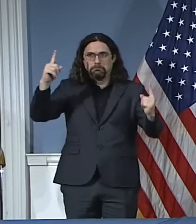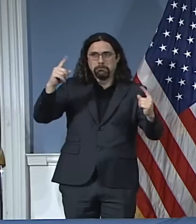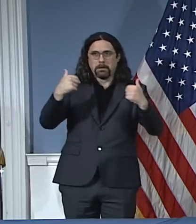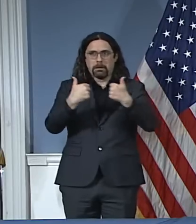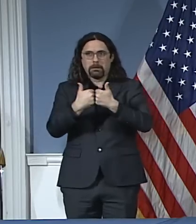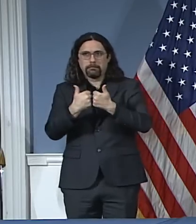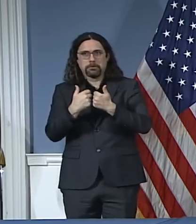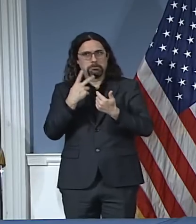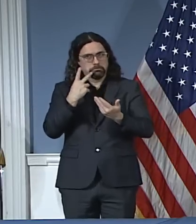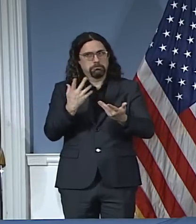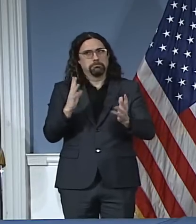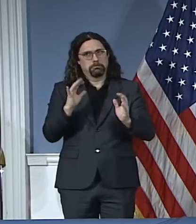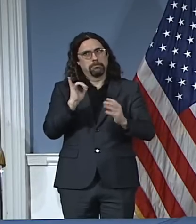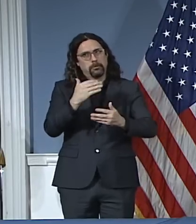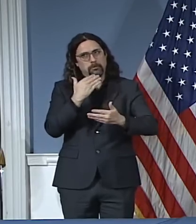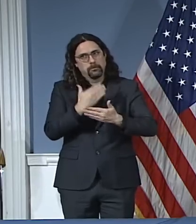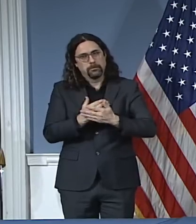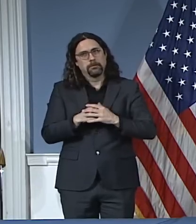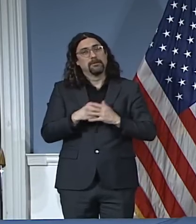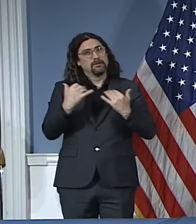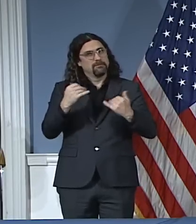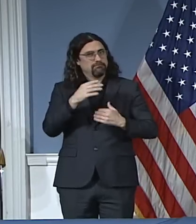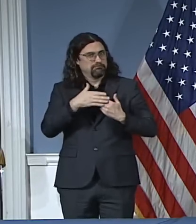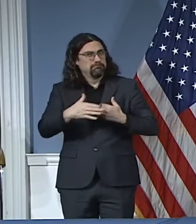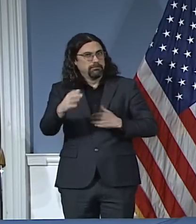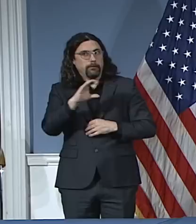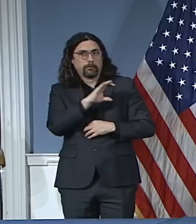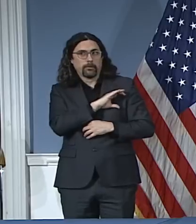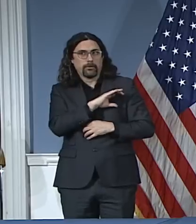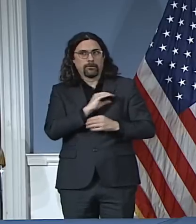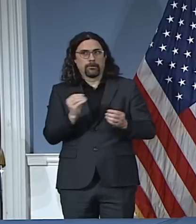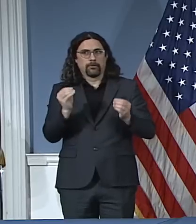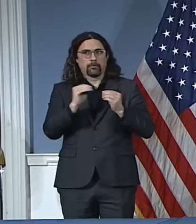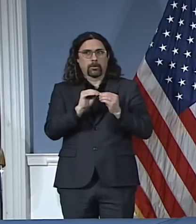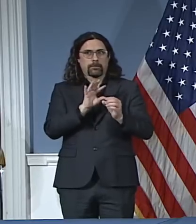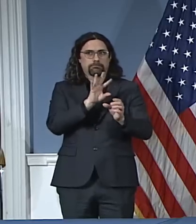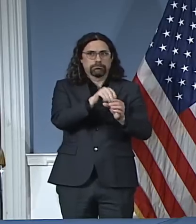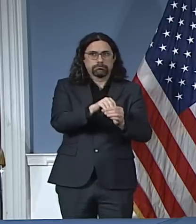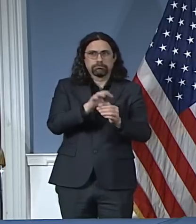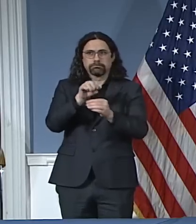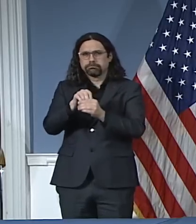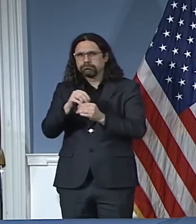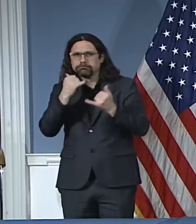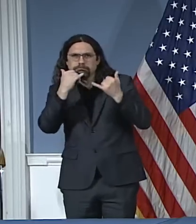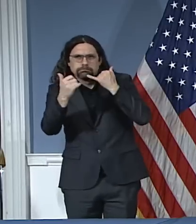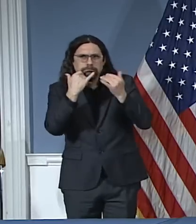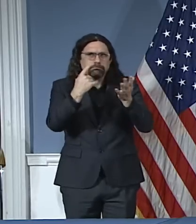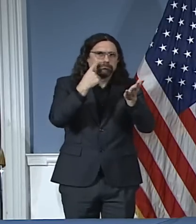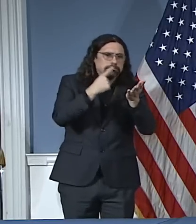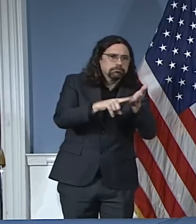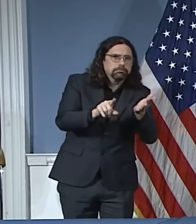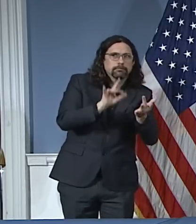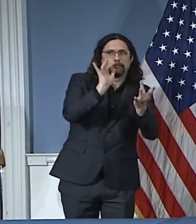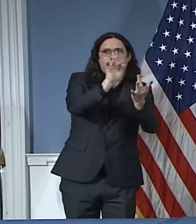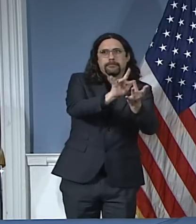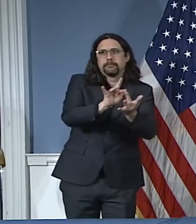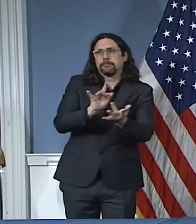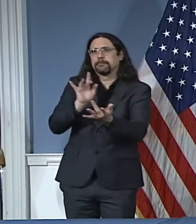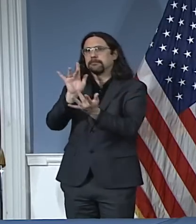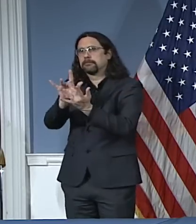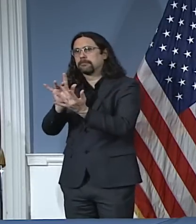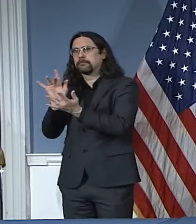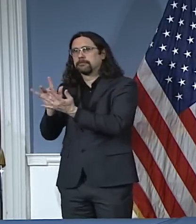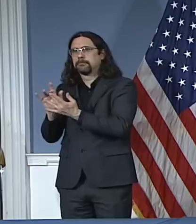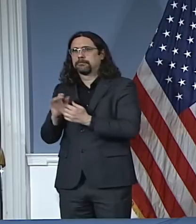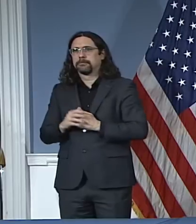I made calls yesterday with some of the borough and bureau commanders of the NYPD to just reinforce that messaging piece of